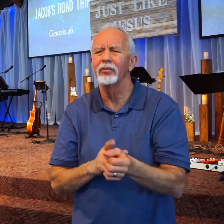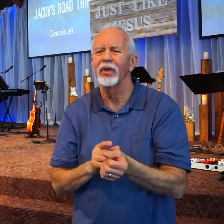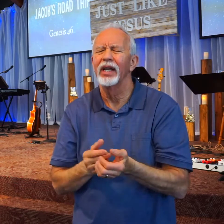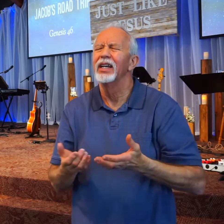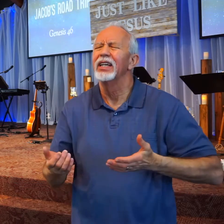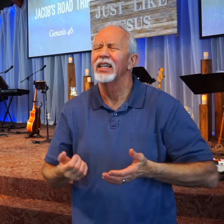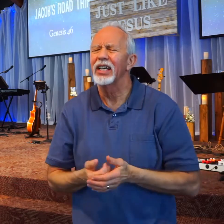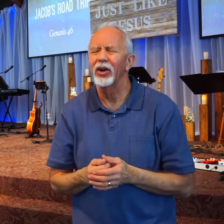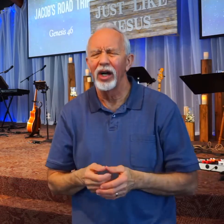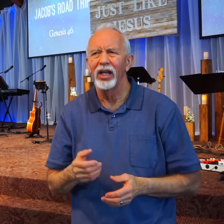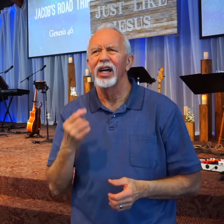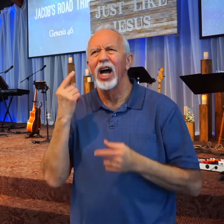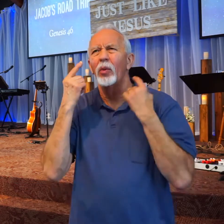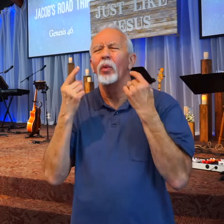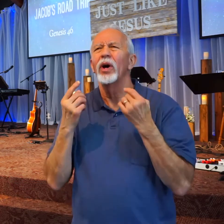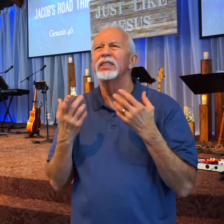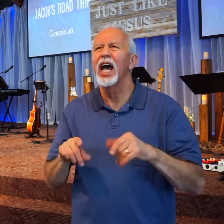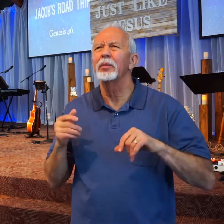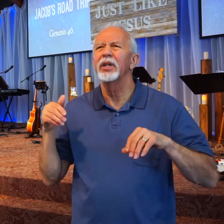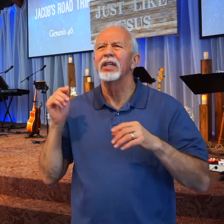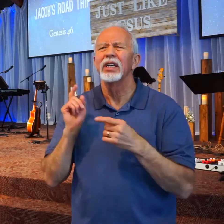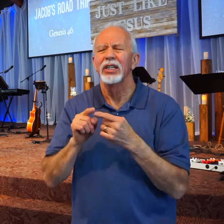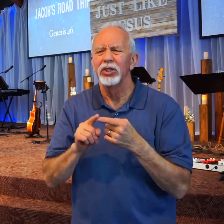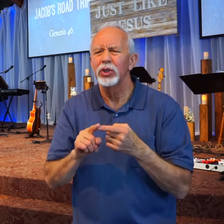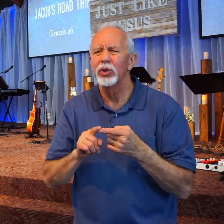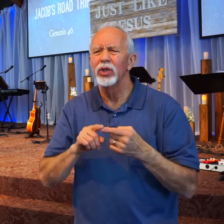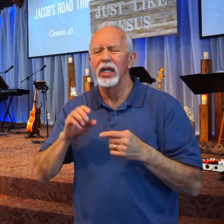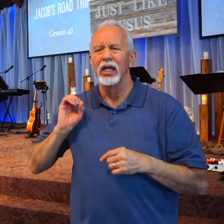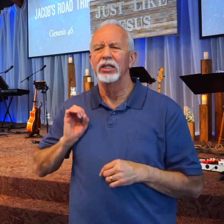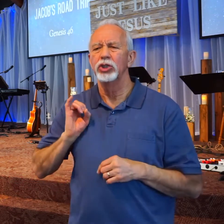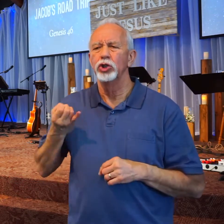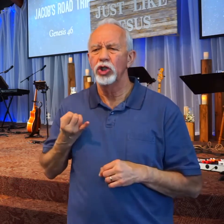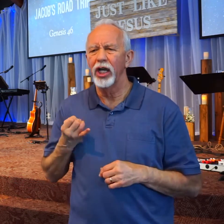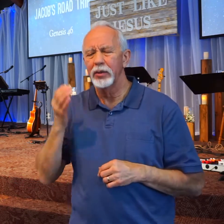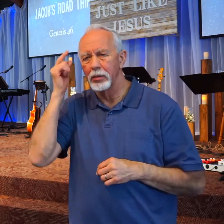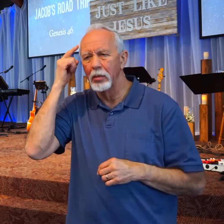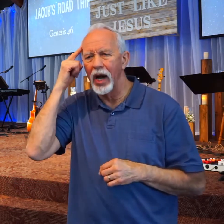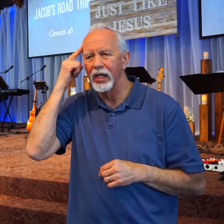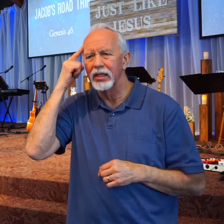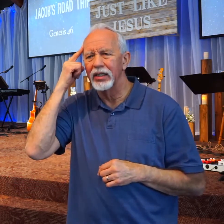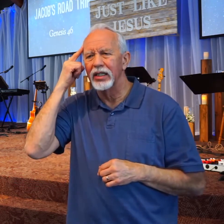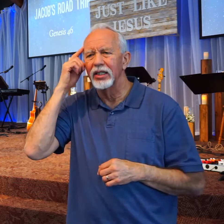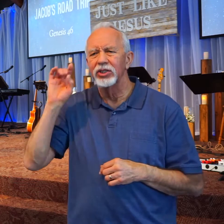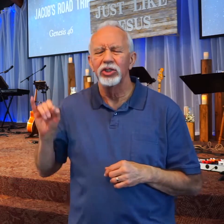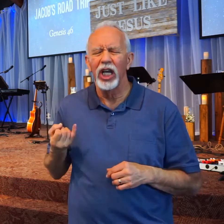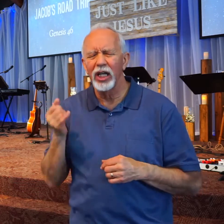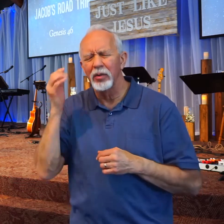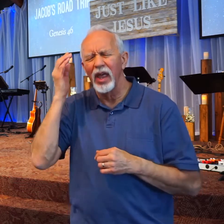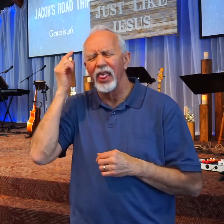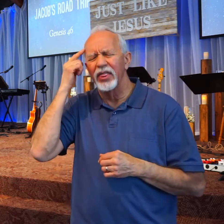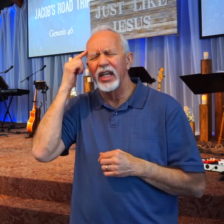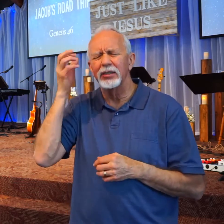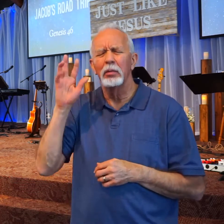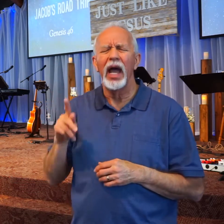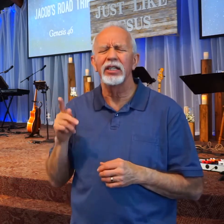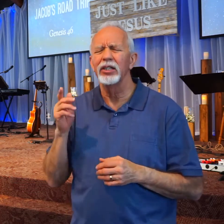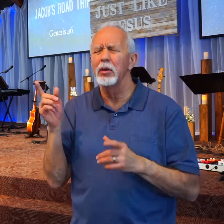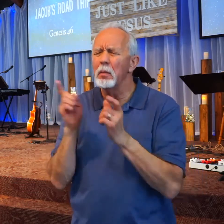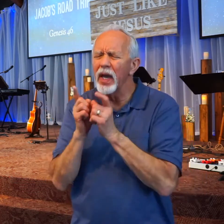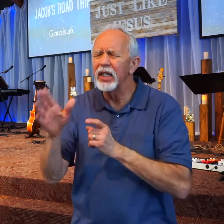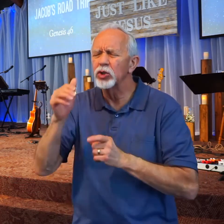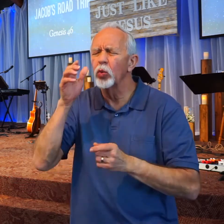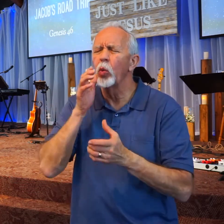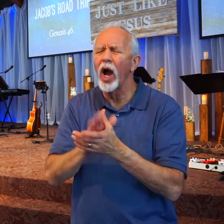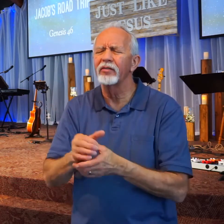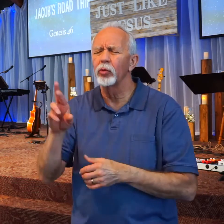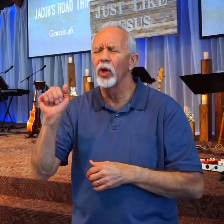through Jacob's mind. So he's hugging Joseph, and they're weeping. I wonder if he thinks back to that moment when he met his wife, Rachel,